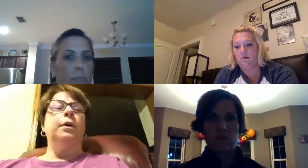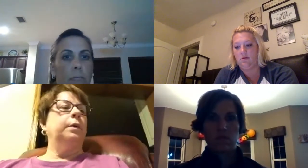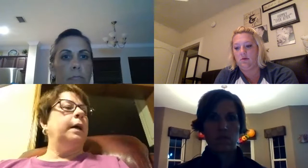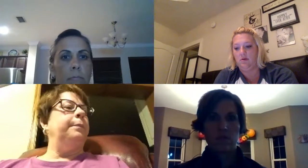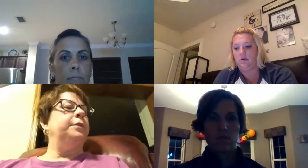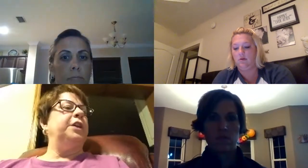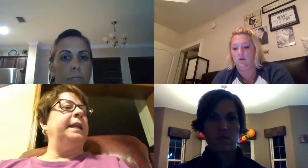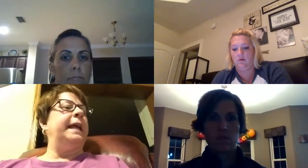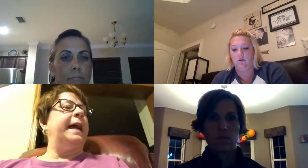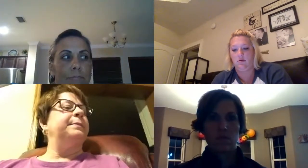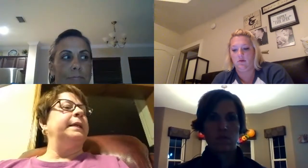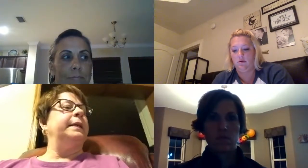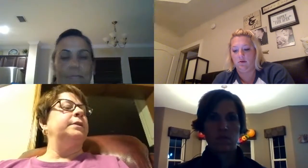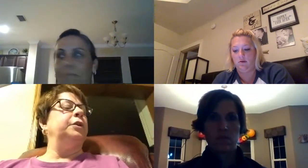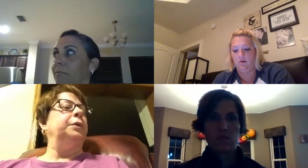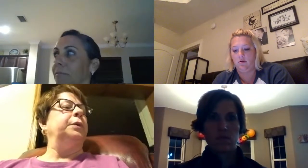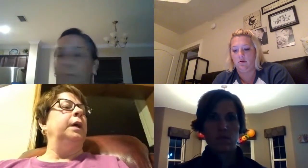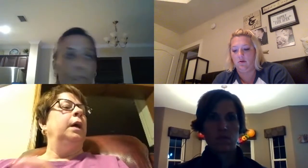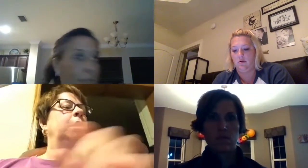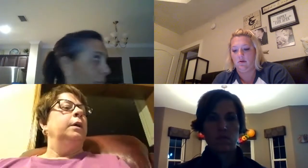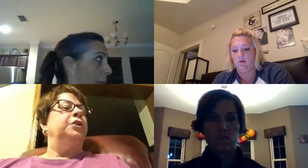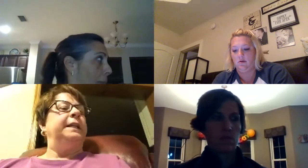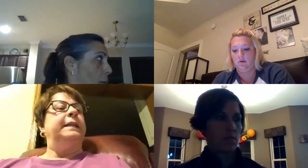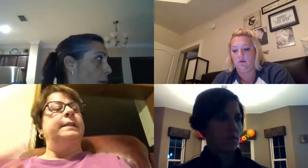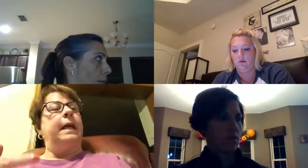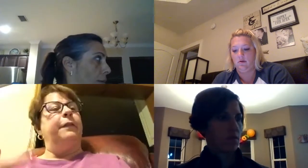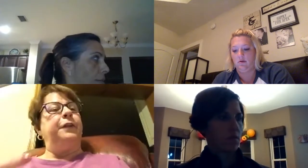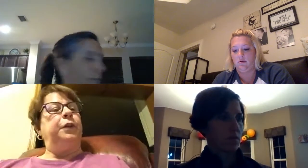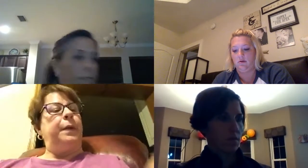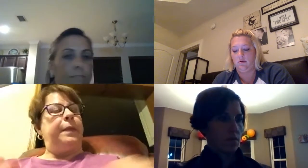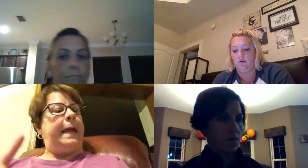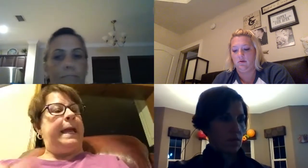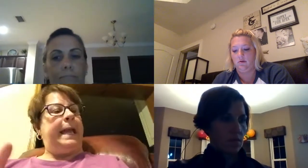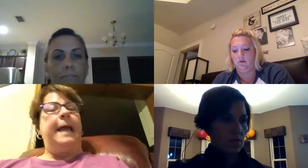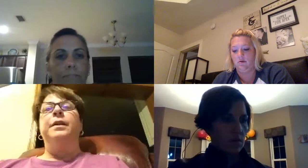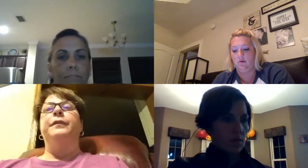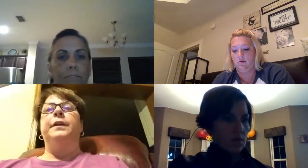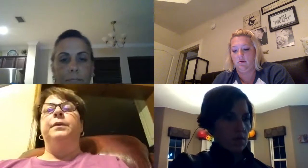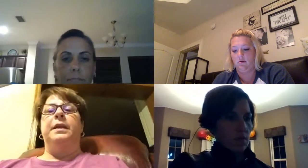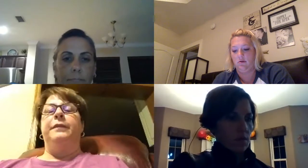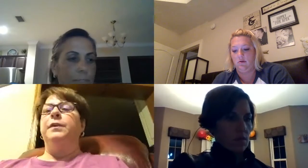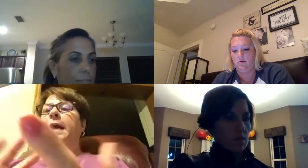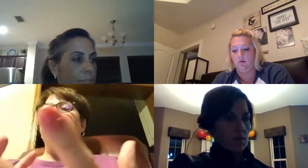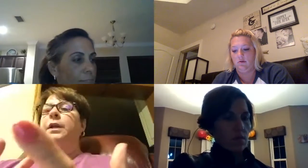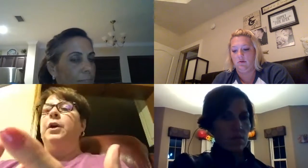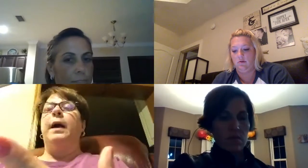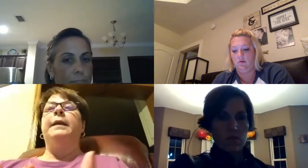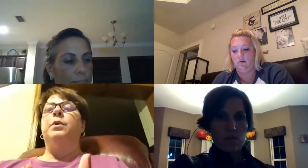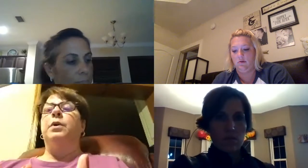So Jen had asked me to, she had sent a few and then I had added a few. And then if you guys want to know any more,